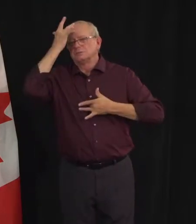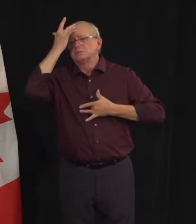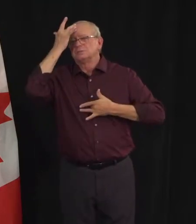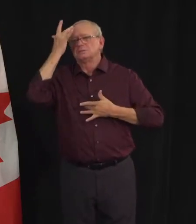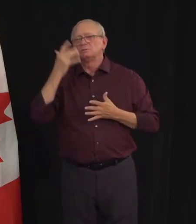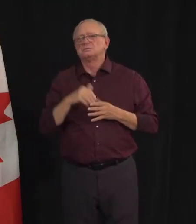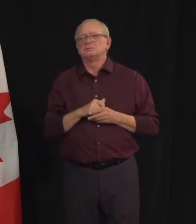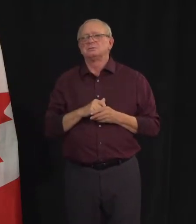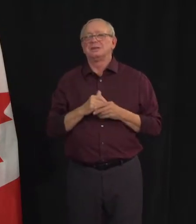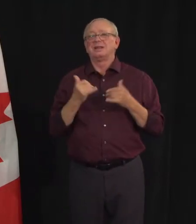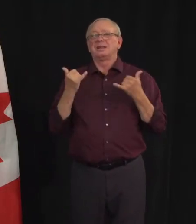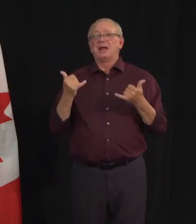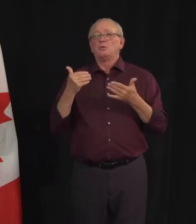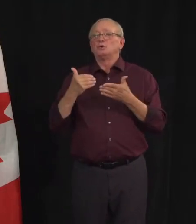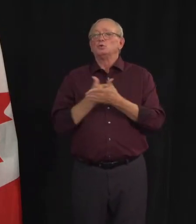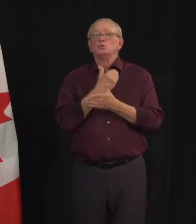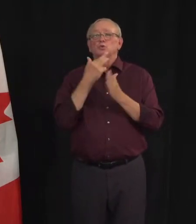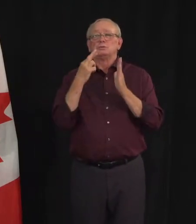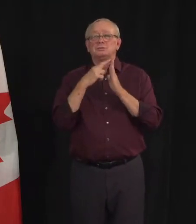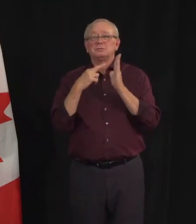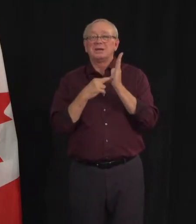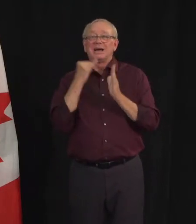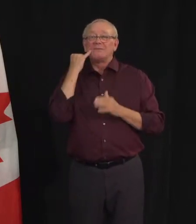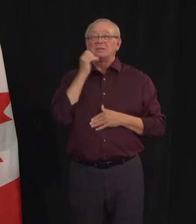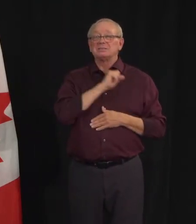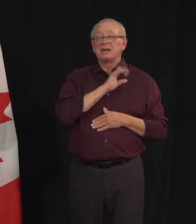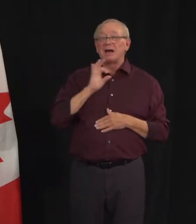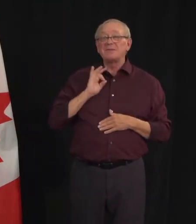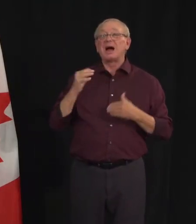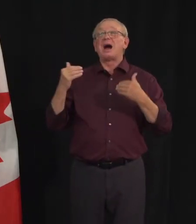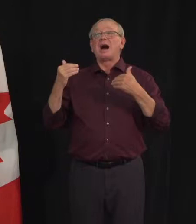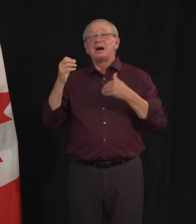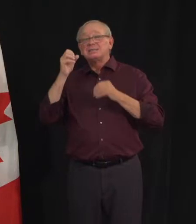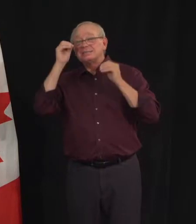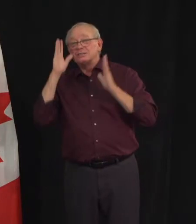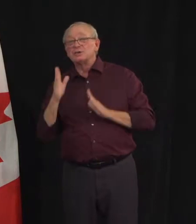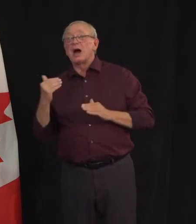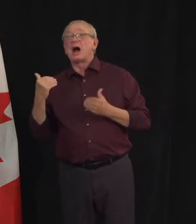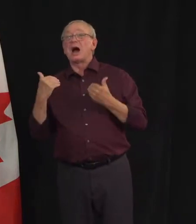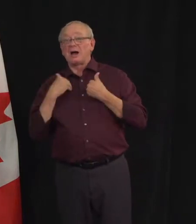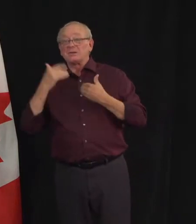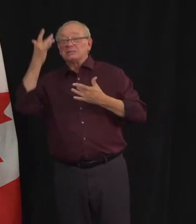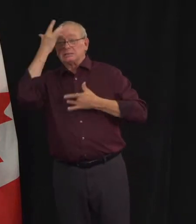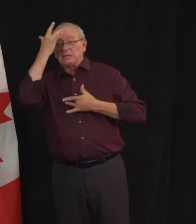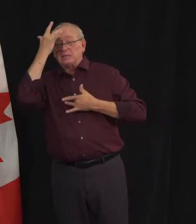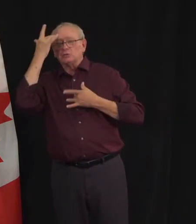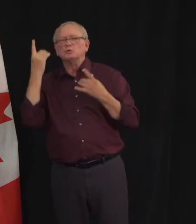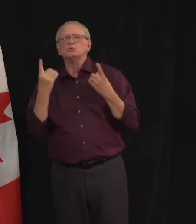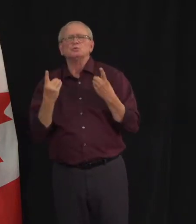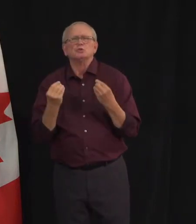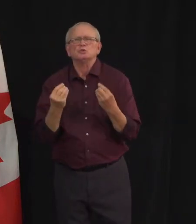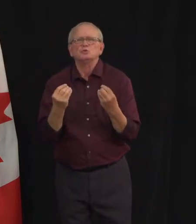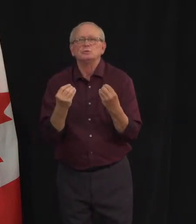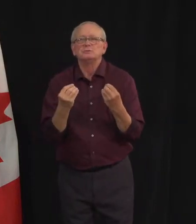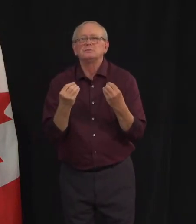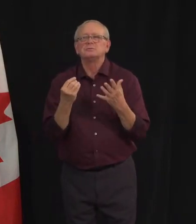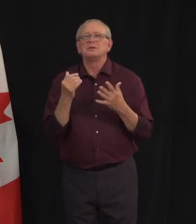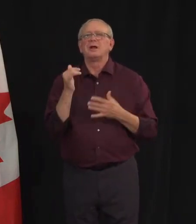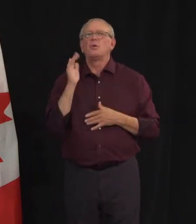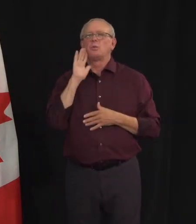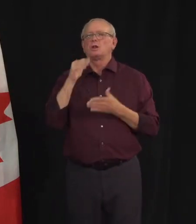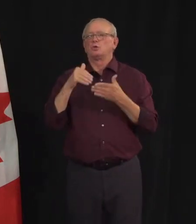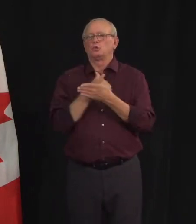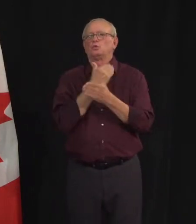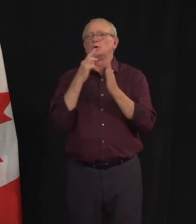in schools and what protocols will be followed if COVID cases are identified in a school. This can be found online on